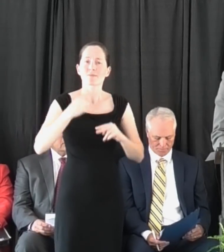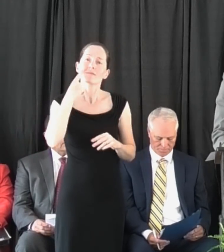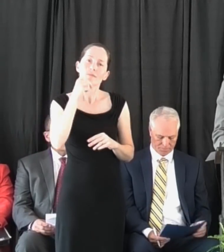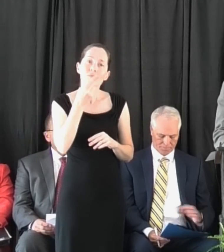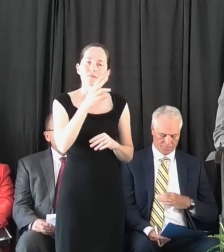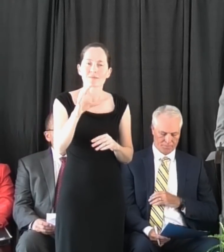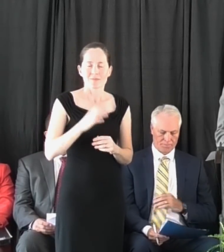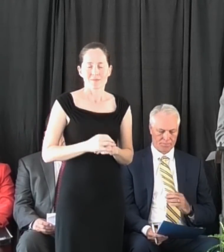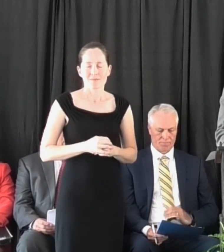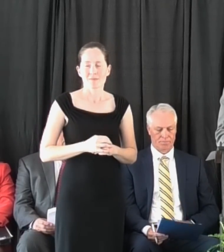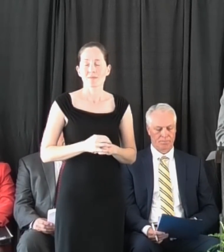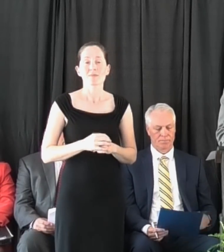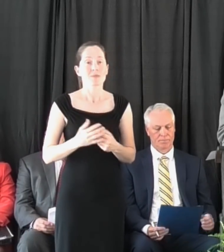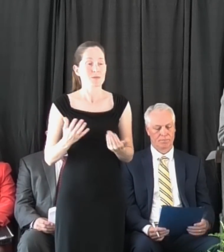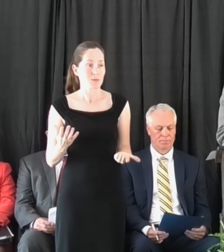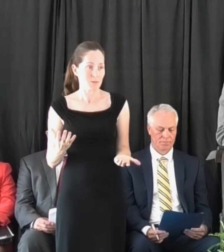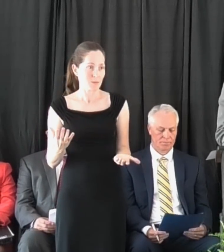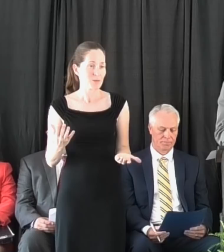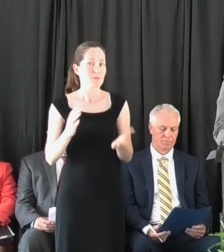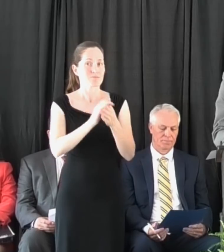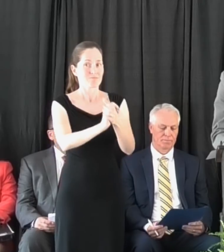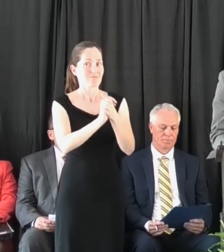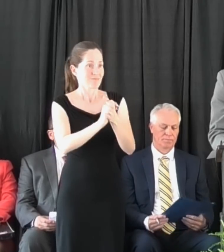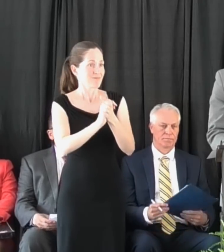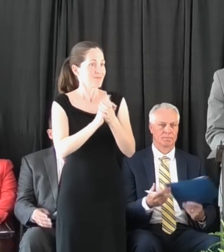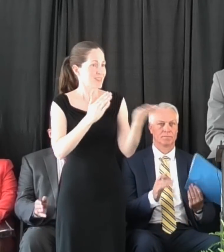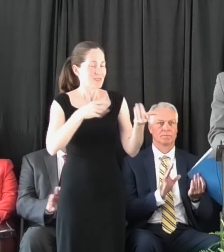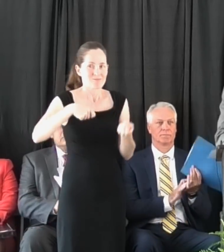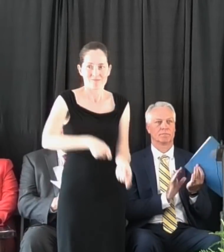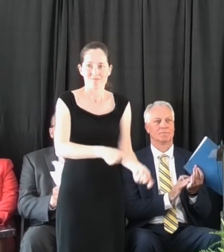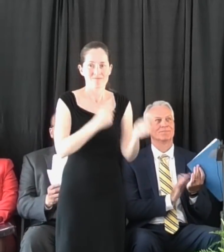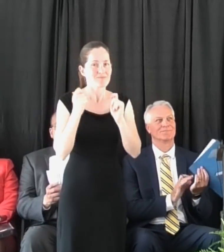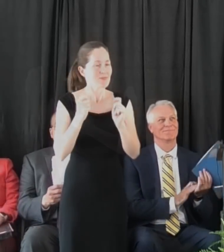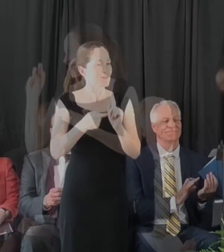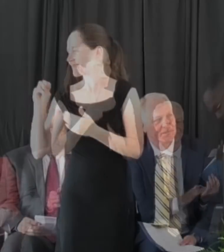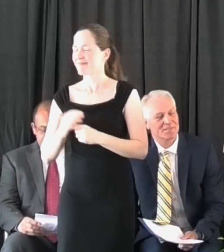County Council, congratulations on this groundbreaking. Thank you.